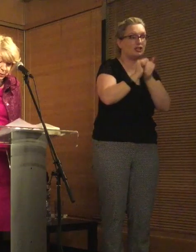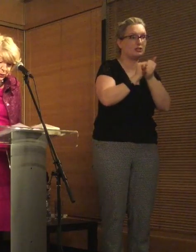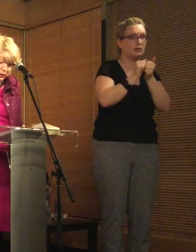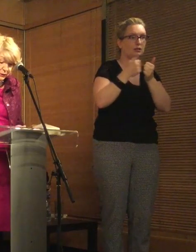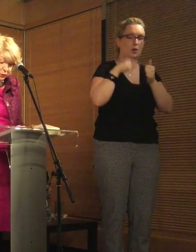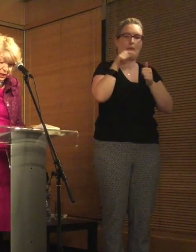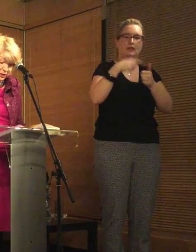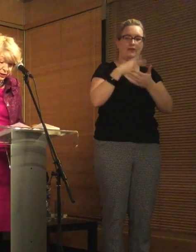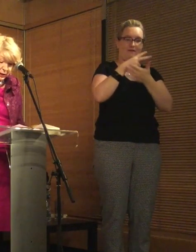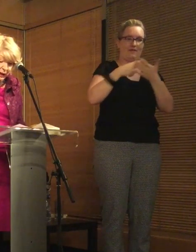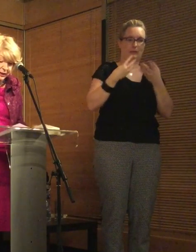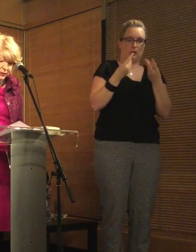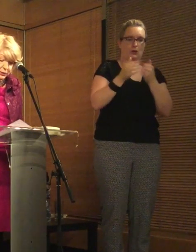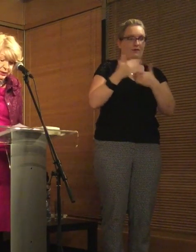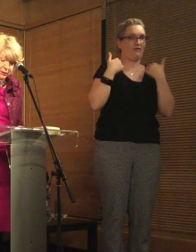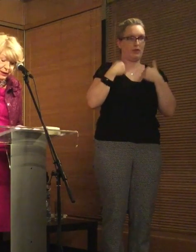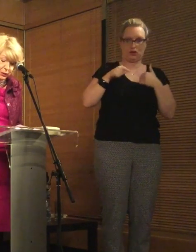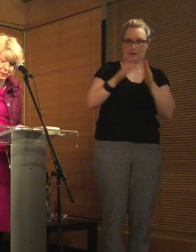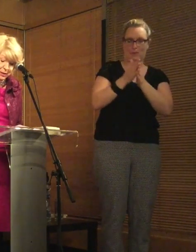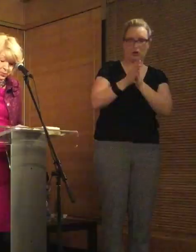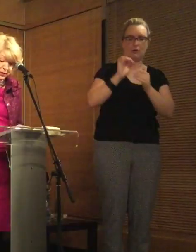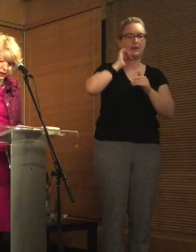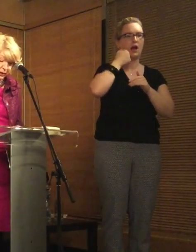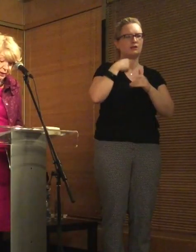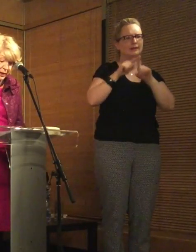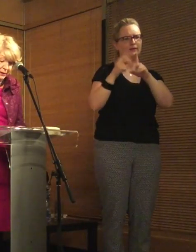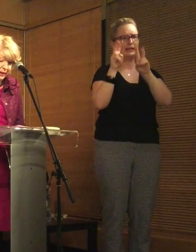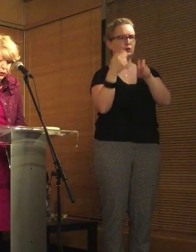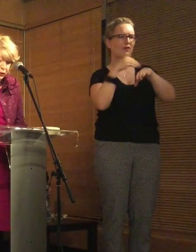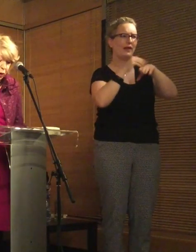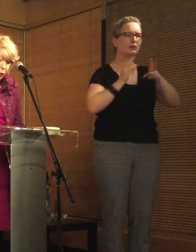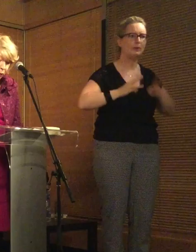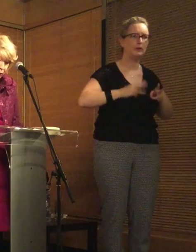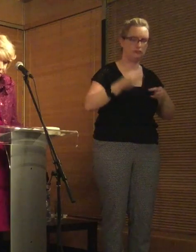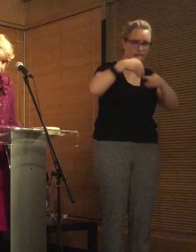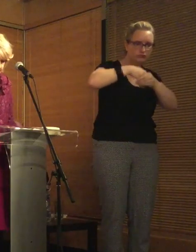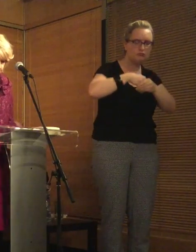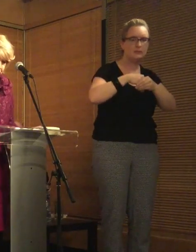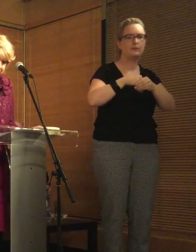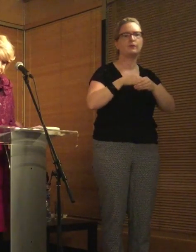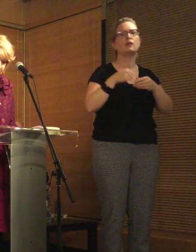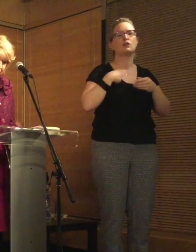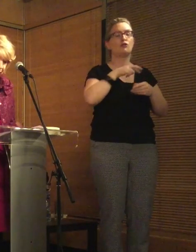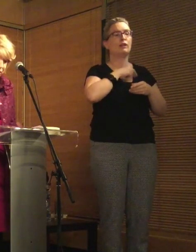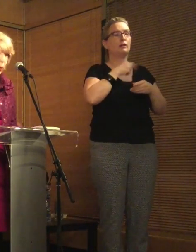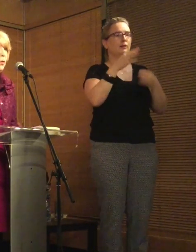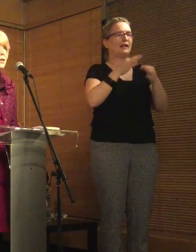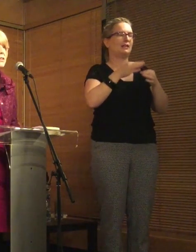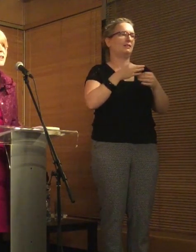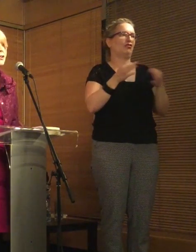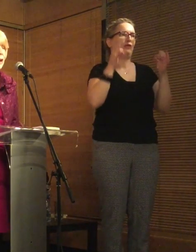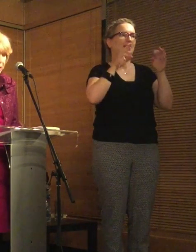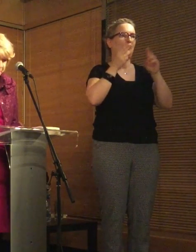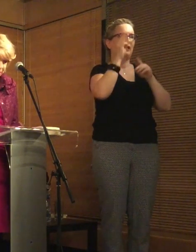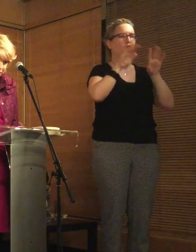very valuable source of information on issues that affect women in particular. Taken as a whole, you get a good picture of Ireland over